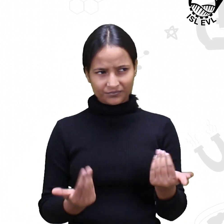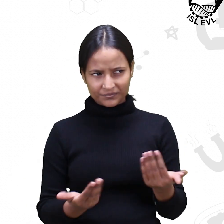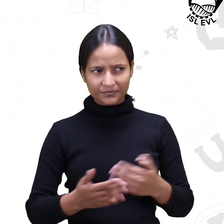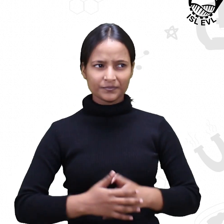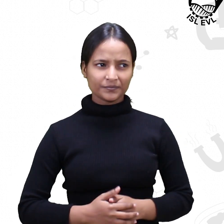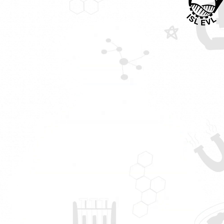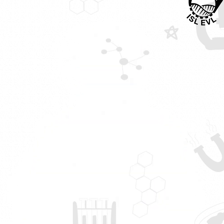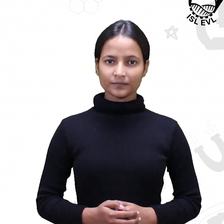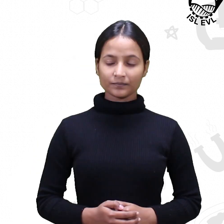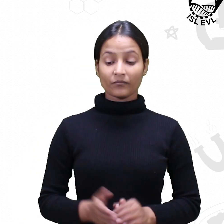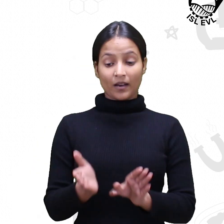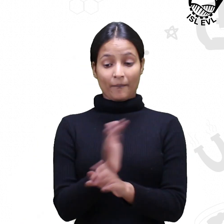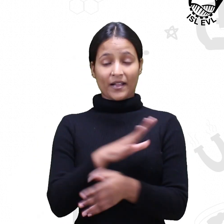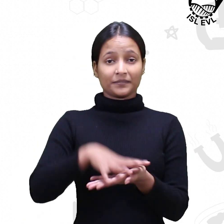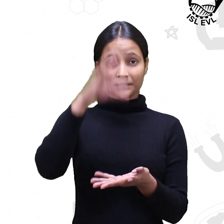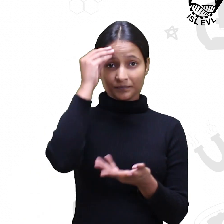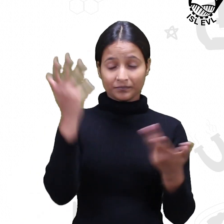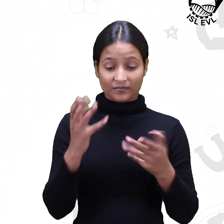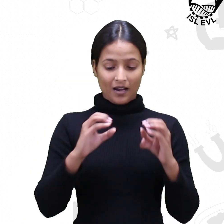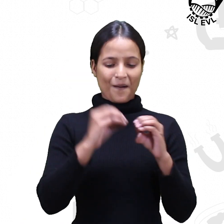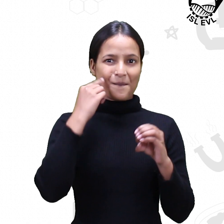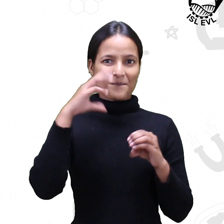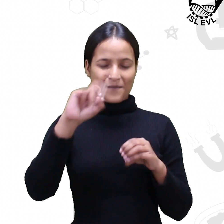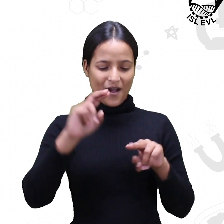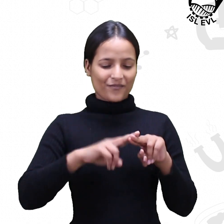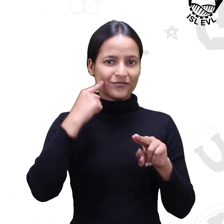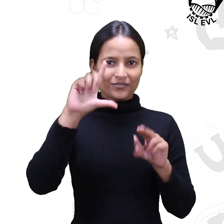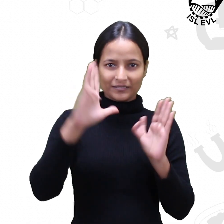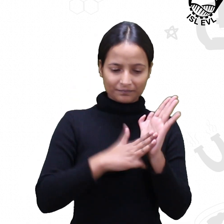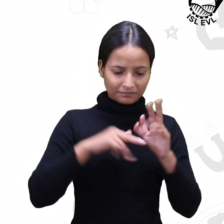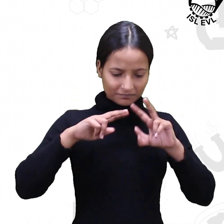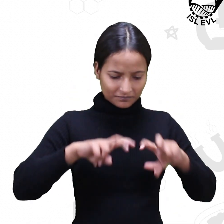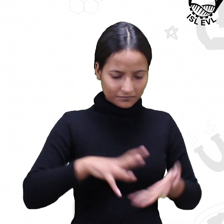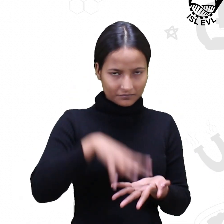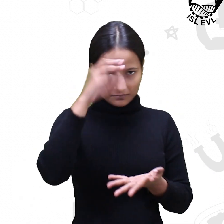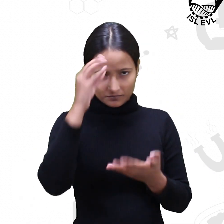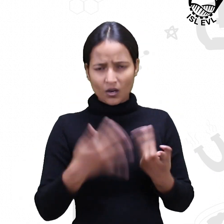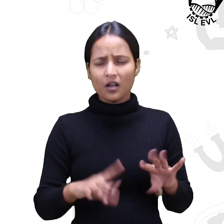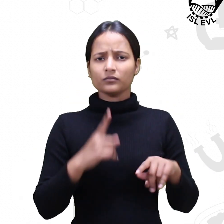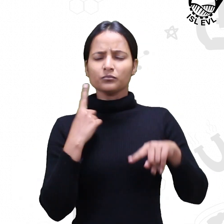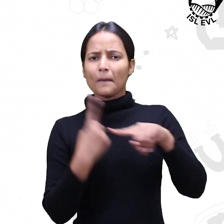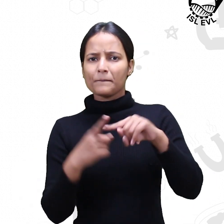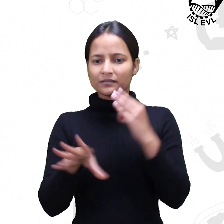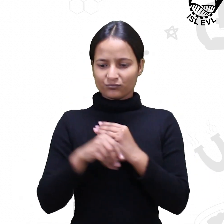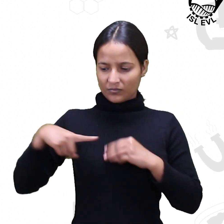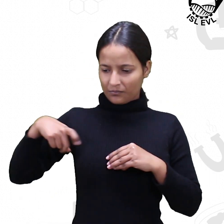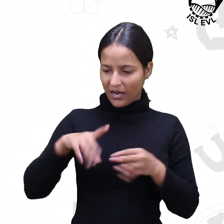Kaushik? So in our previous discussion, we learnt about biofilms, and we also learned that biofilms have so